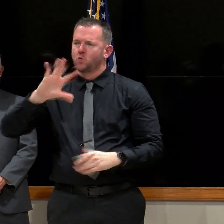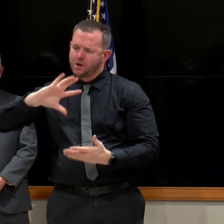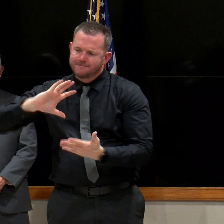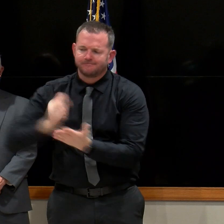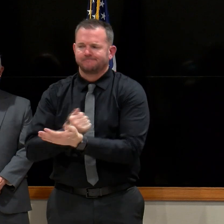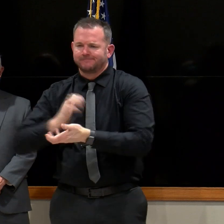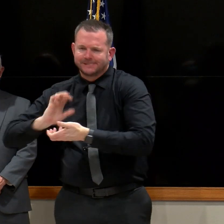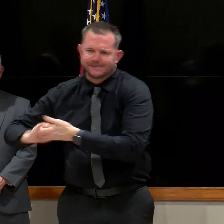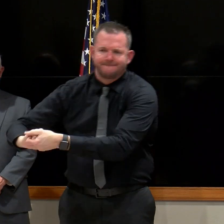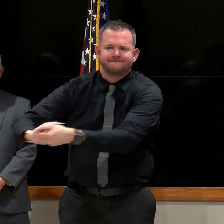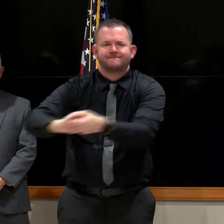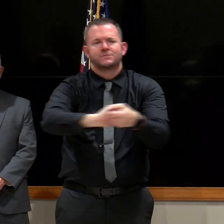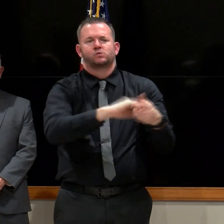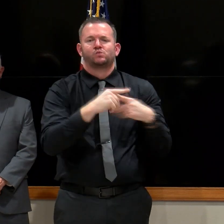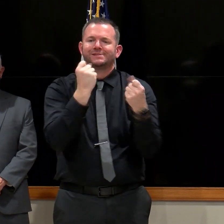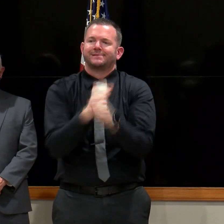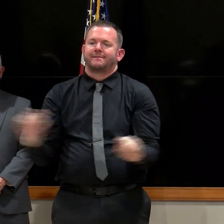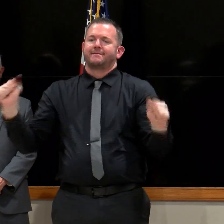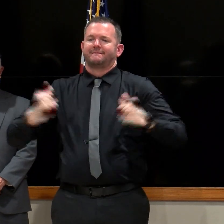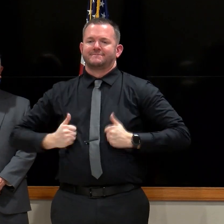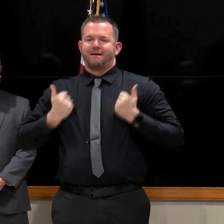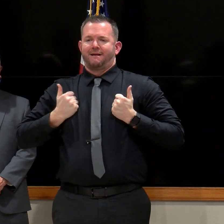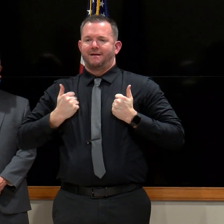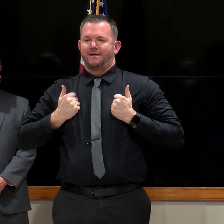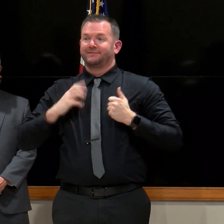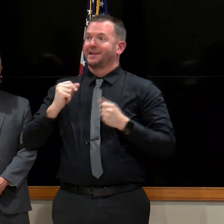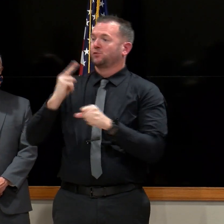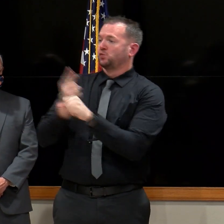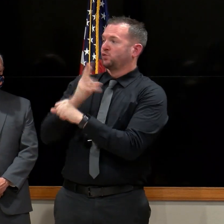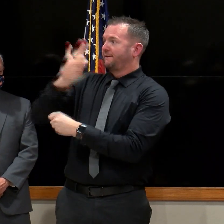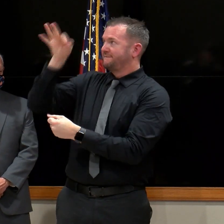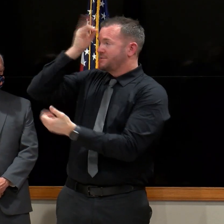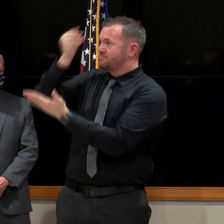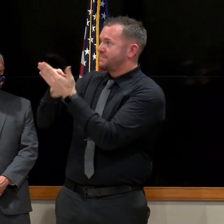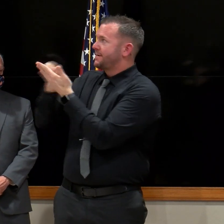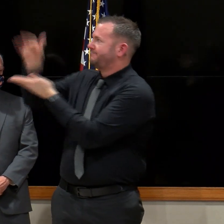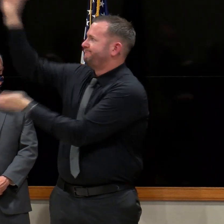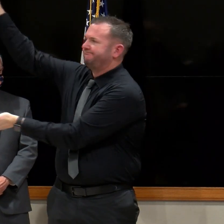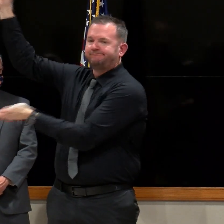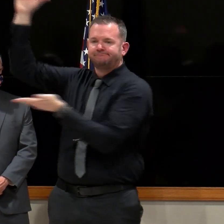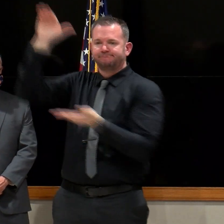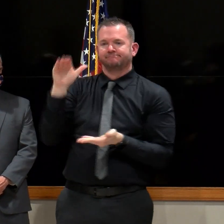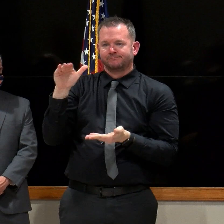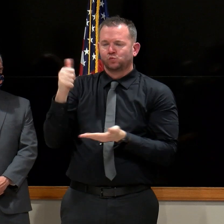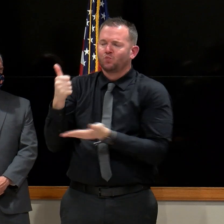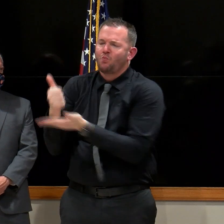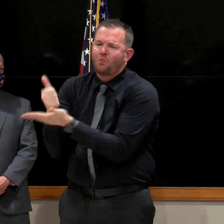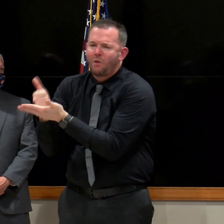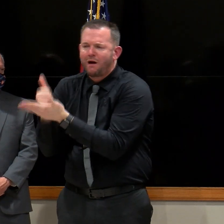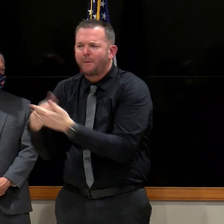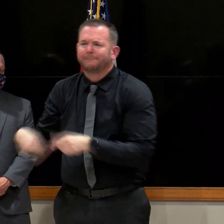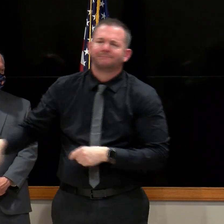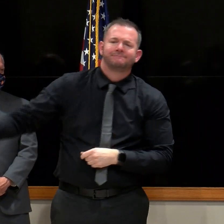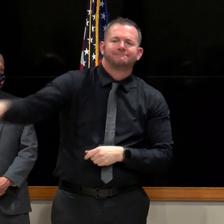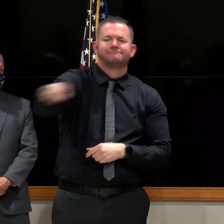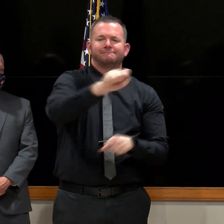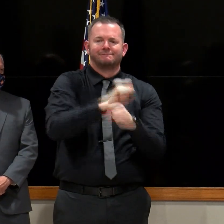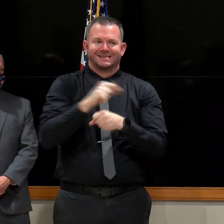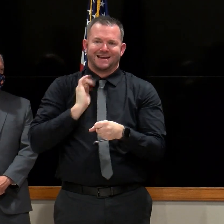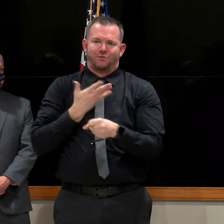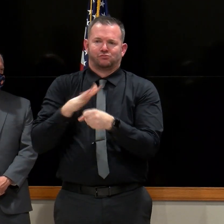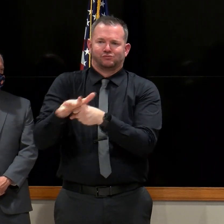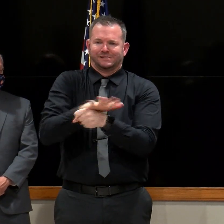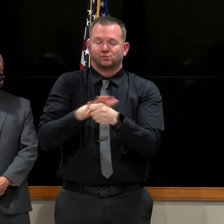federal dollars in a way that helps so many people in this region. Let me thank the doctors for their leadership from